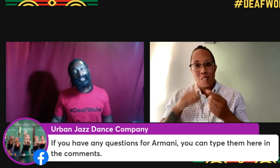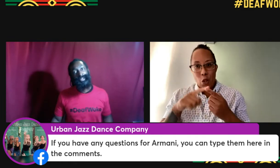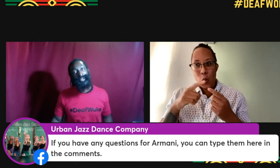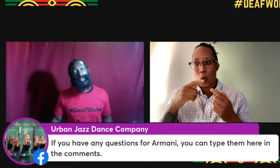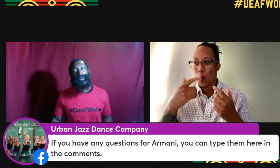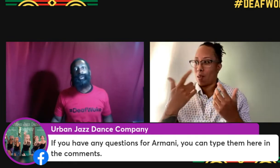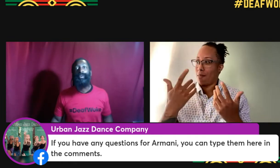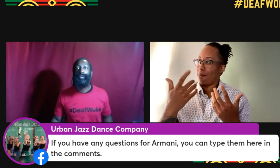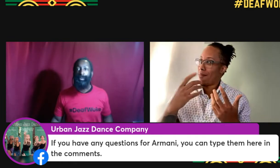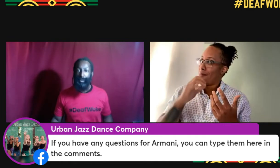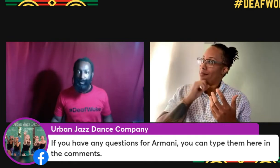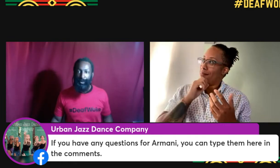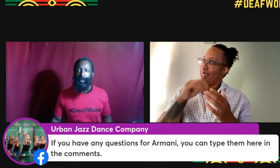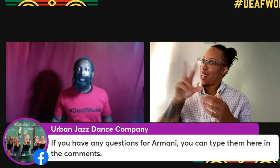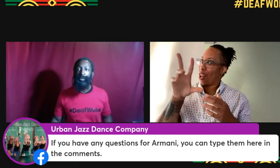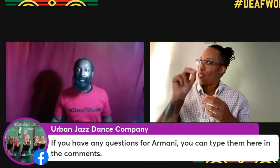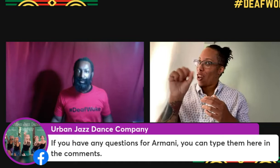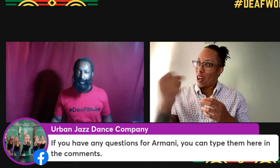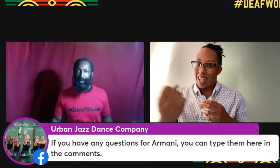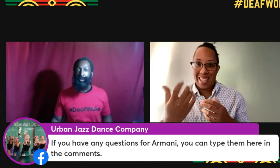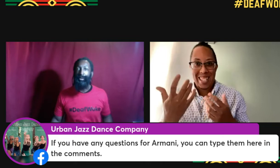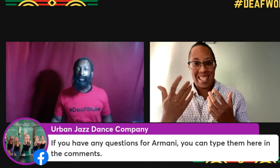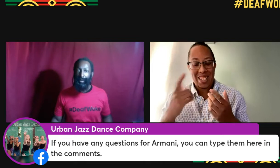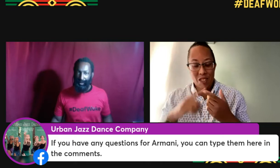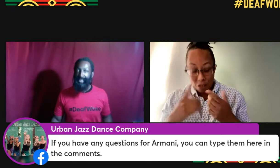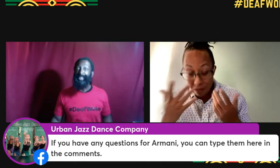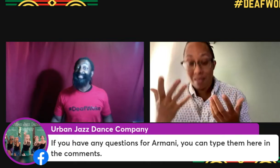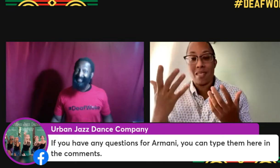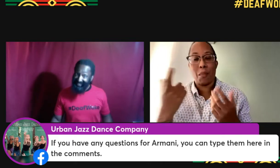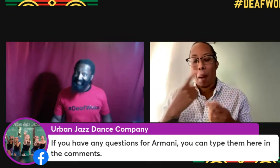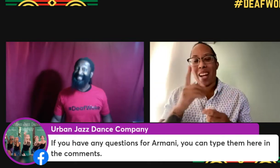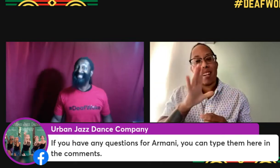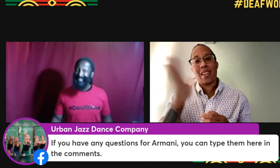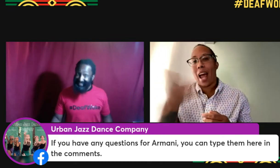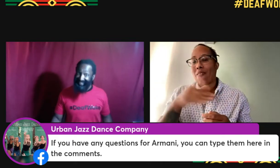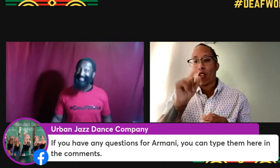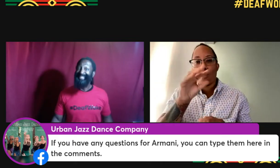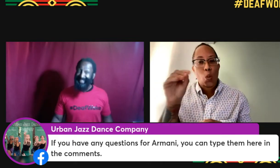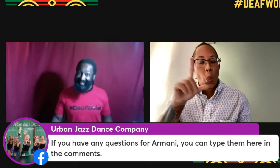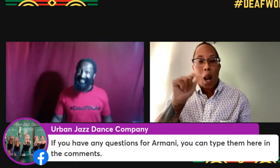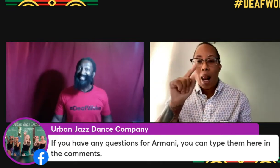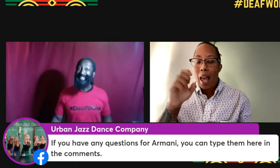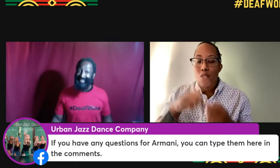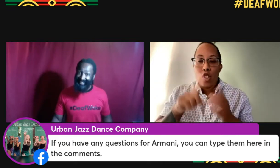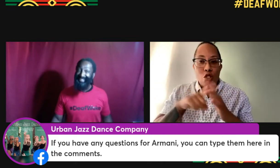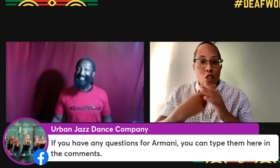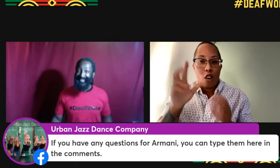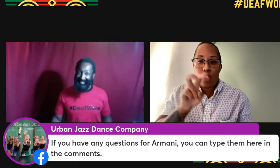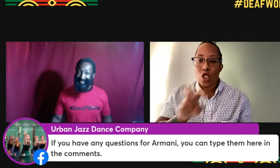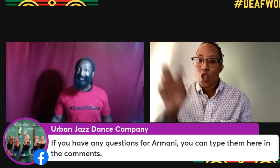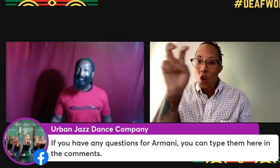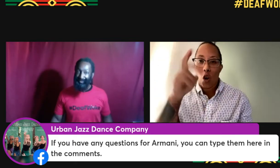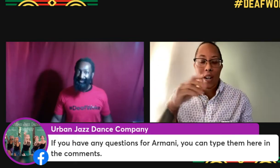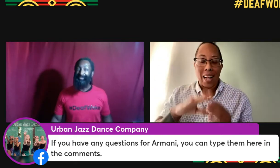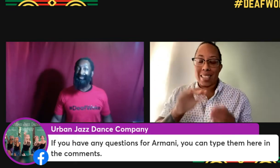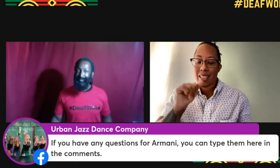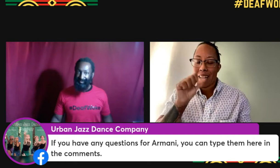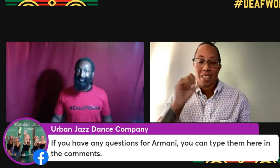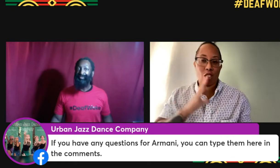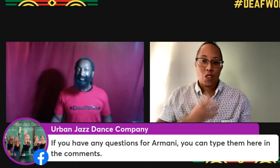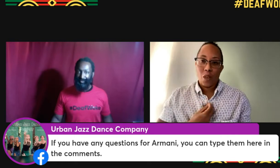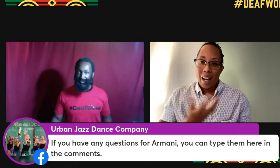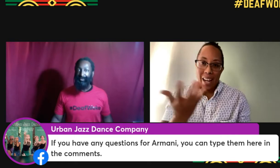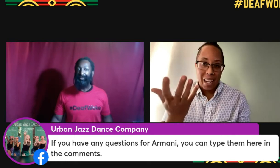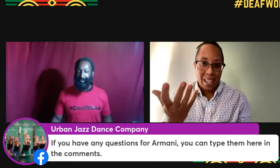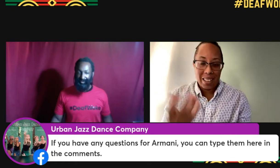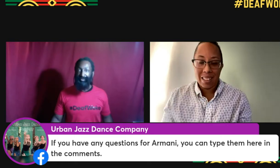said, no. And then it took me until, you know, here I am in my 30s and here I am in that process. But, you know, it's never too late to